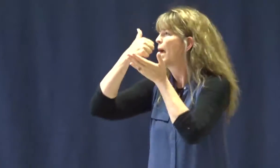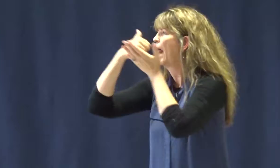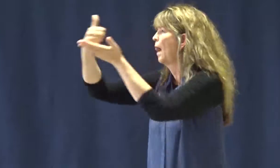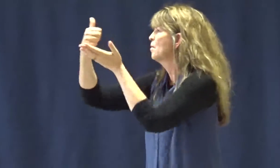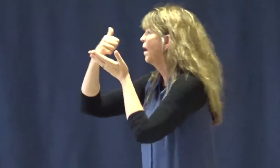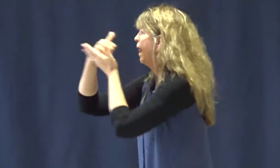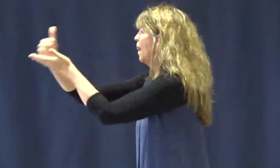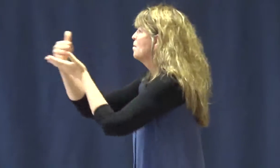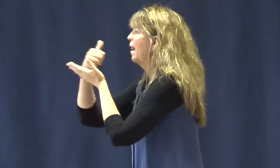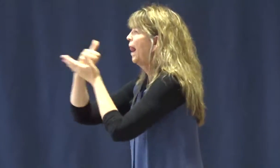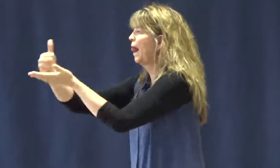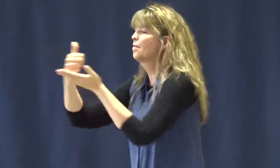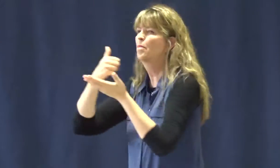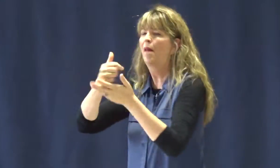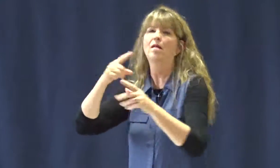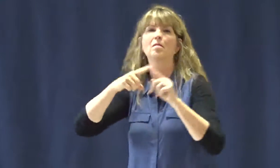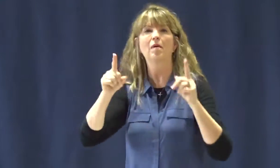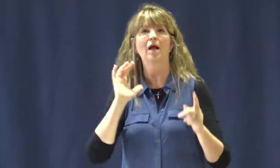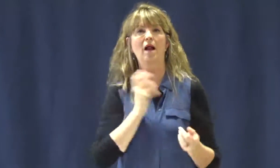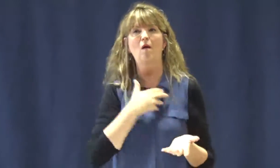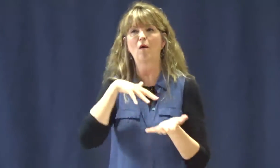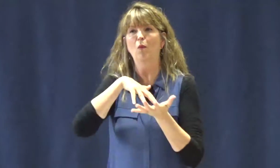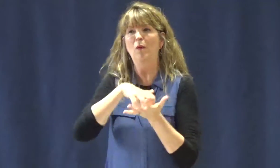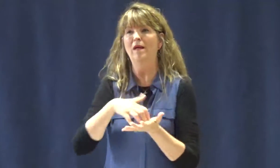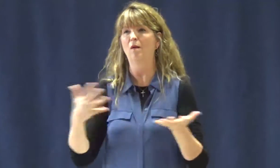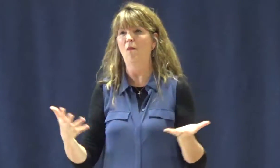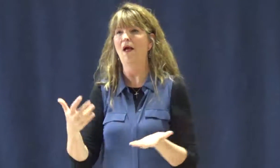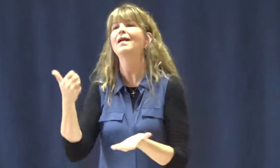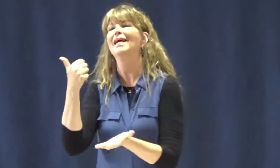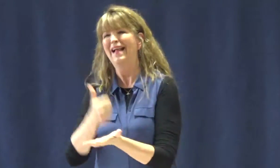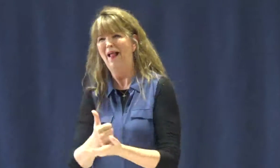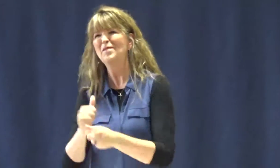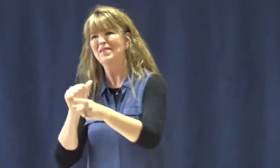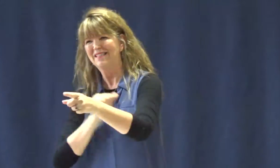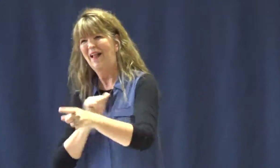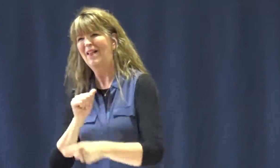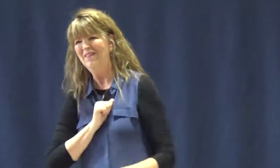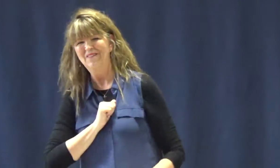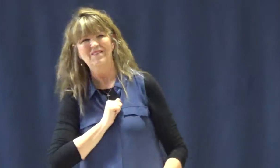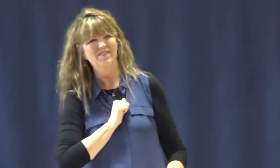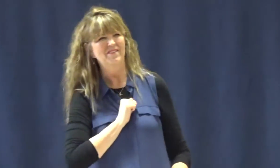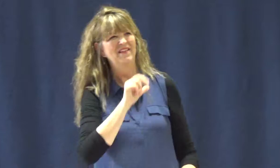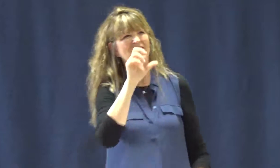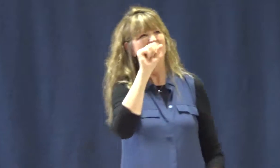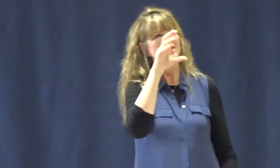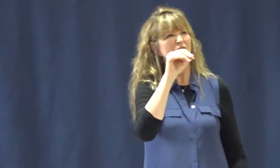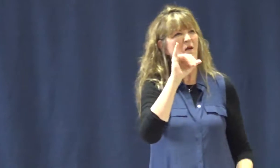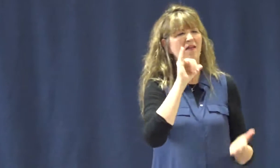and how we can help others, but our weakness is helping ourselves.